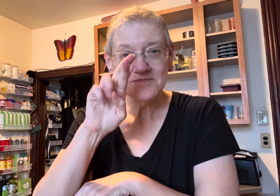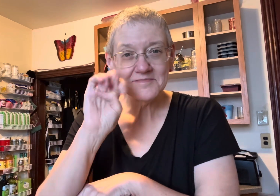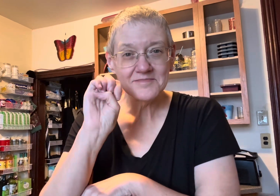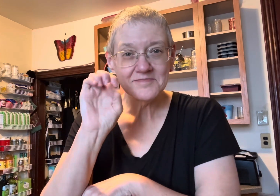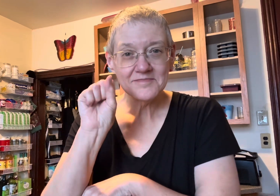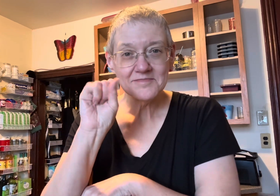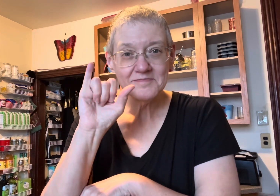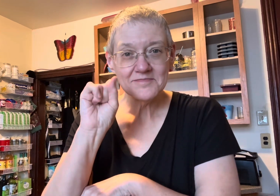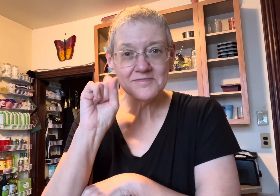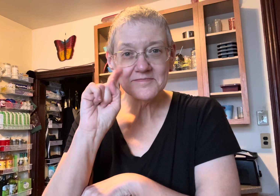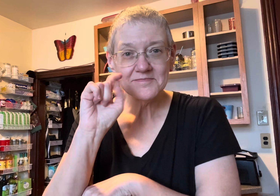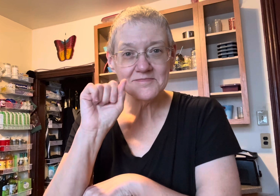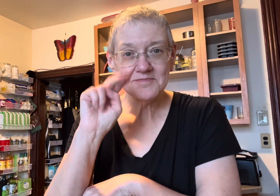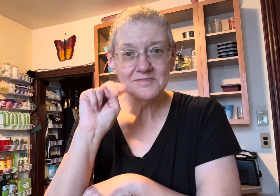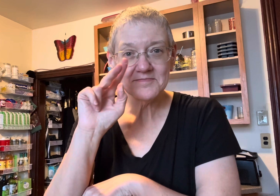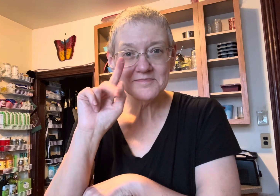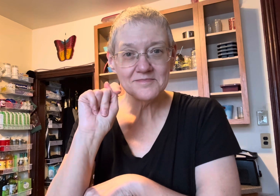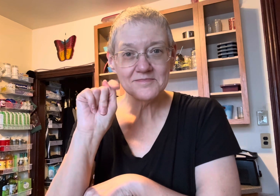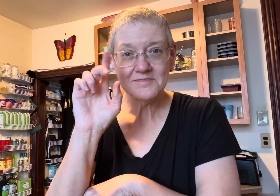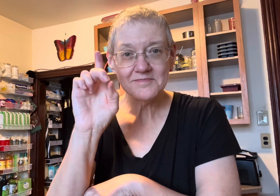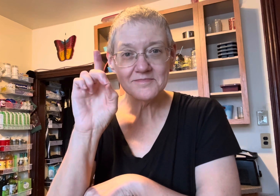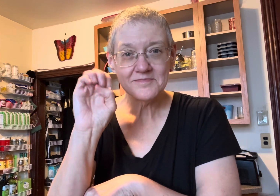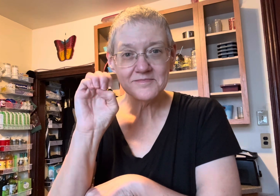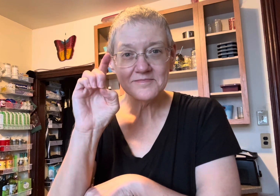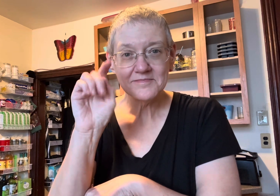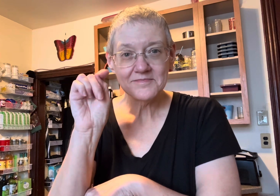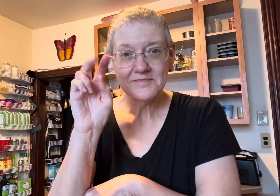dextrin and monk fruit as sweeteners.